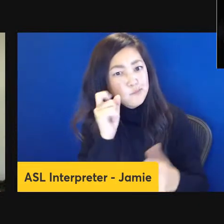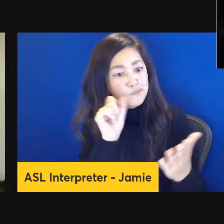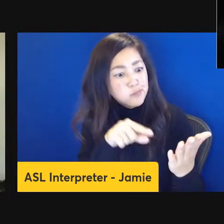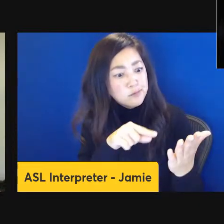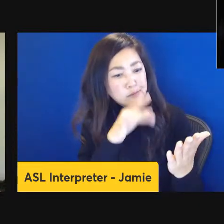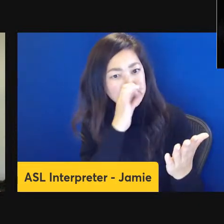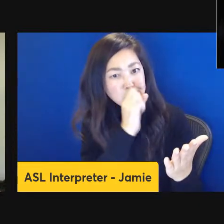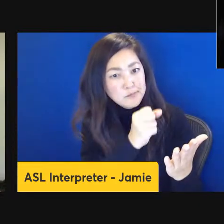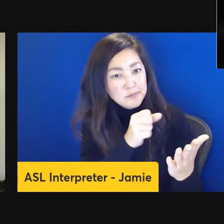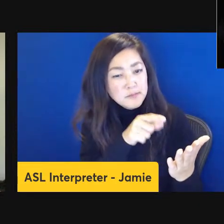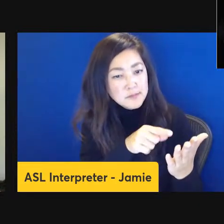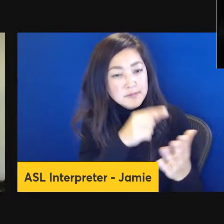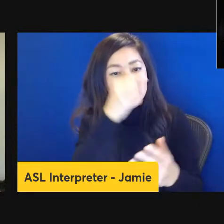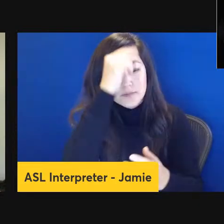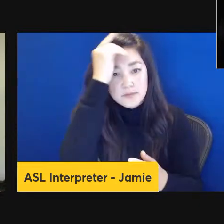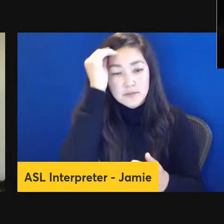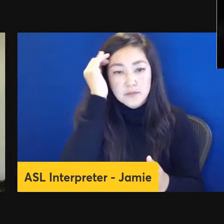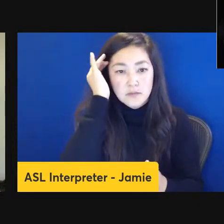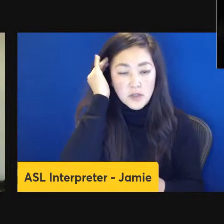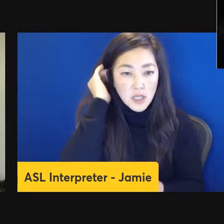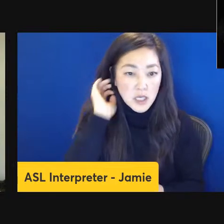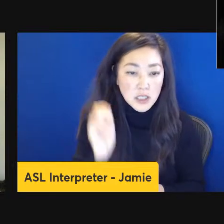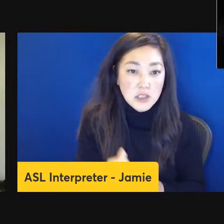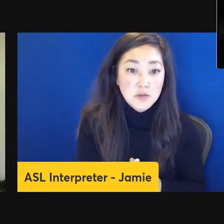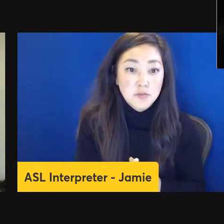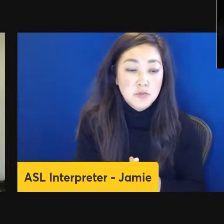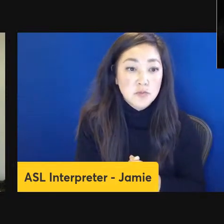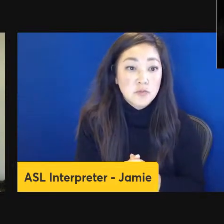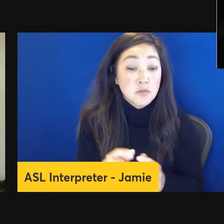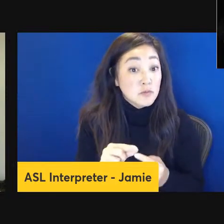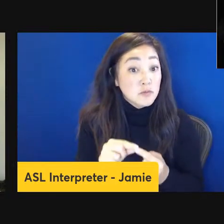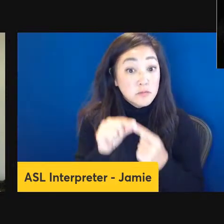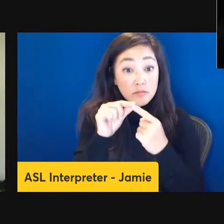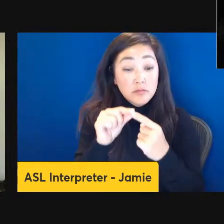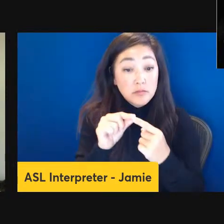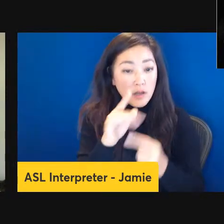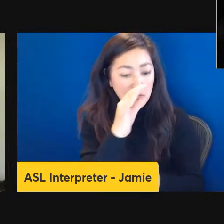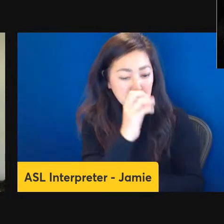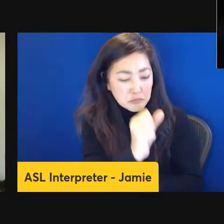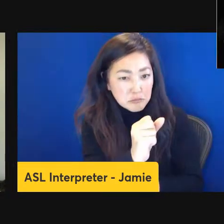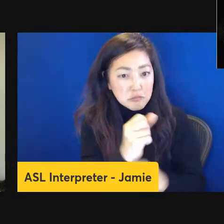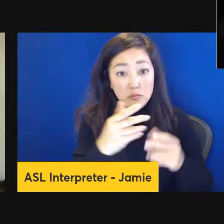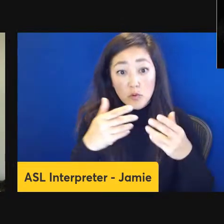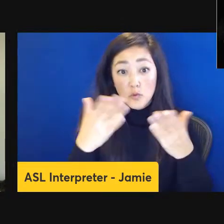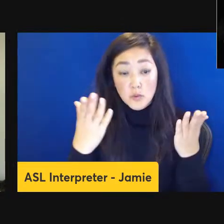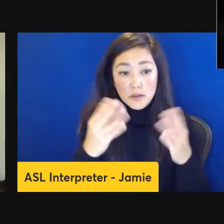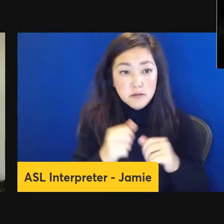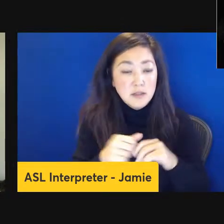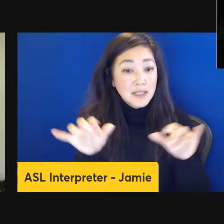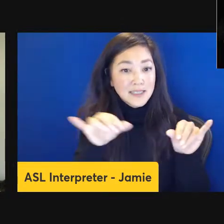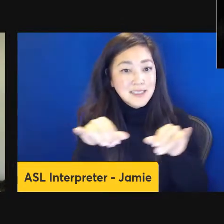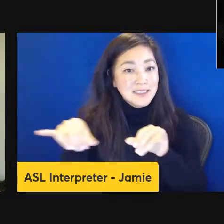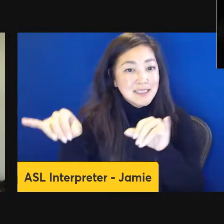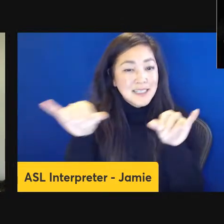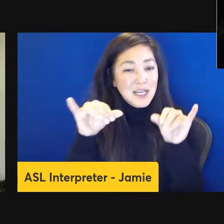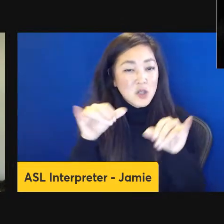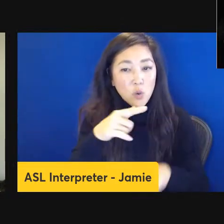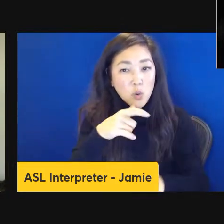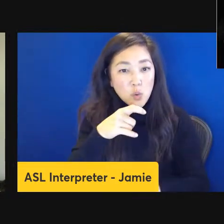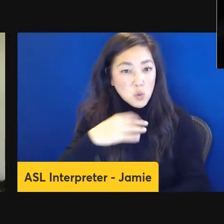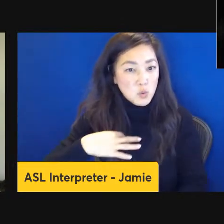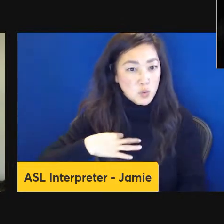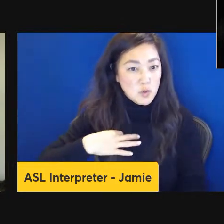attention. What particularly caught my attention is that the standards for eligibility